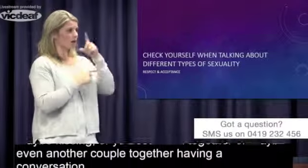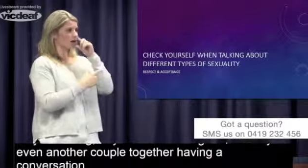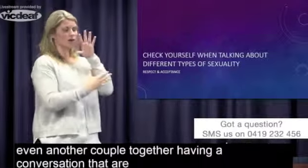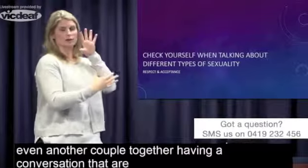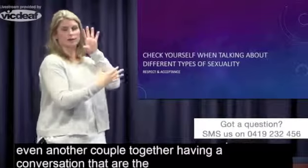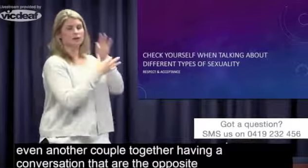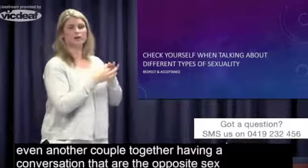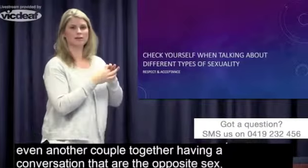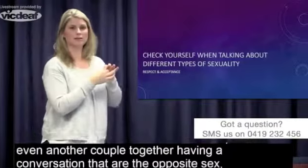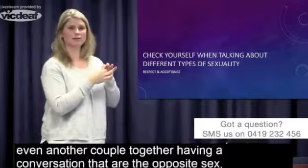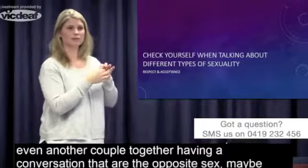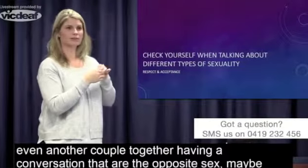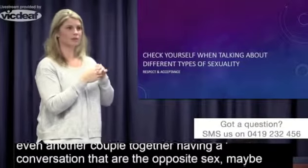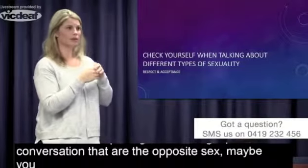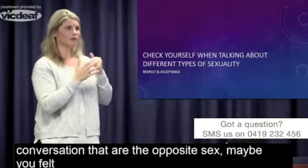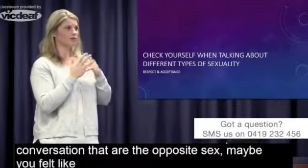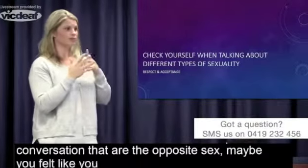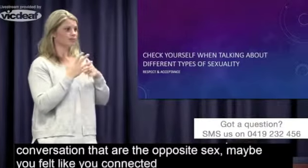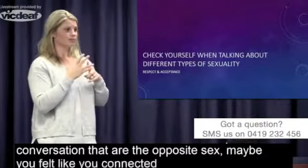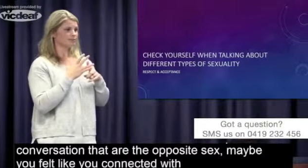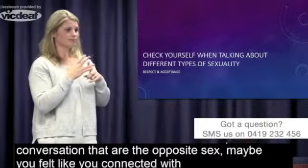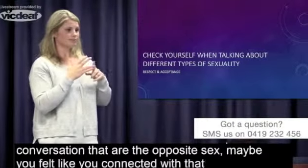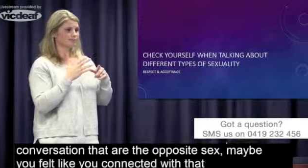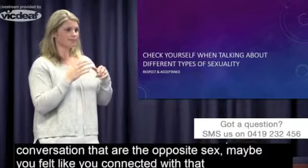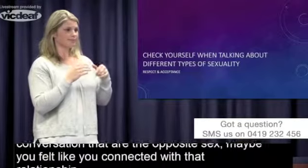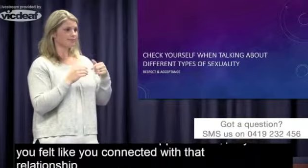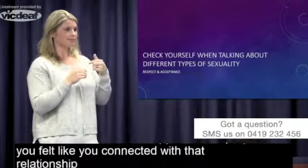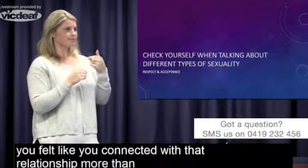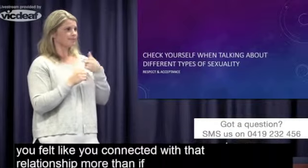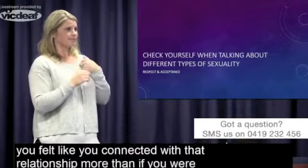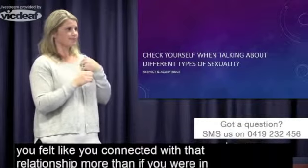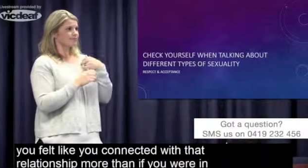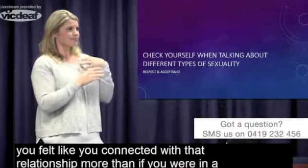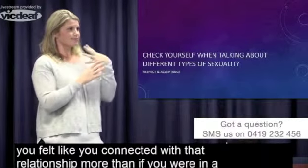that relationship more than if you were in a lesbian relationship.